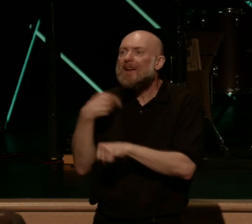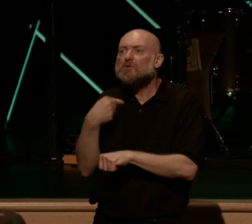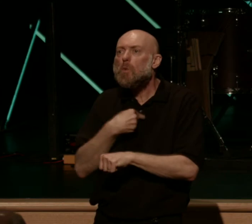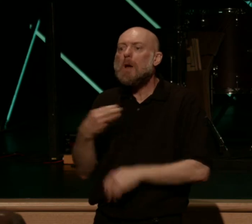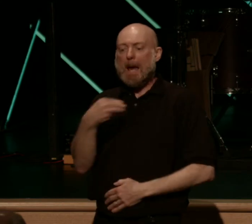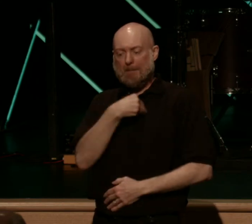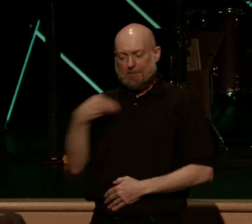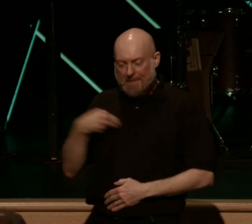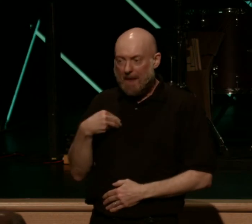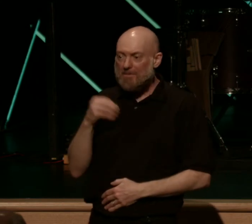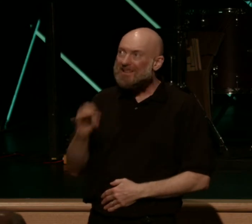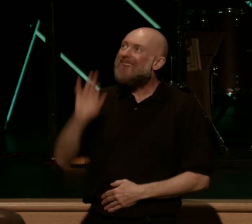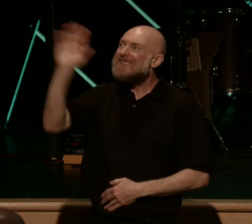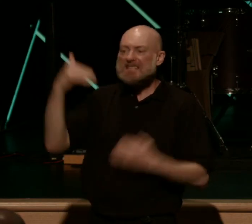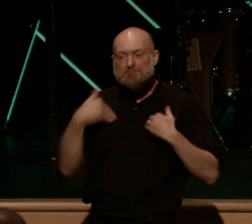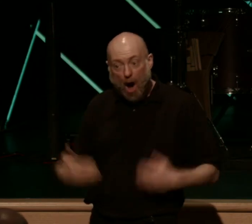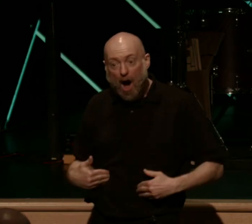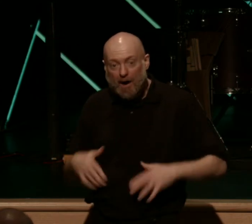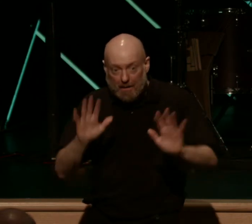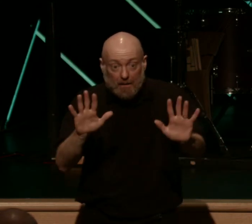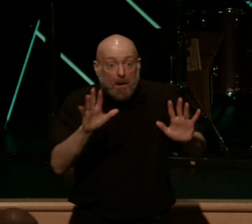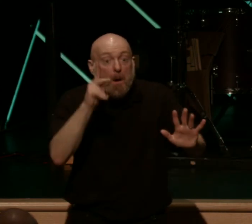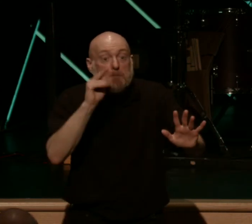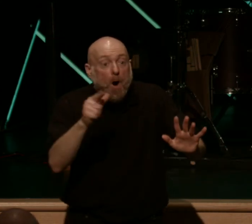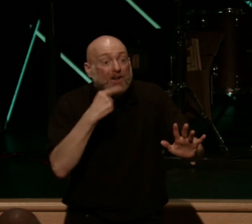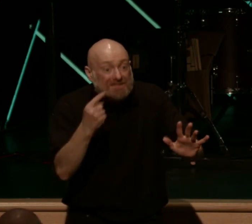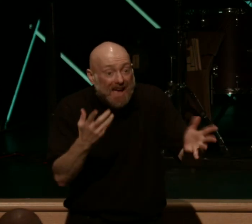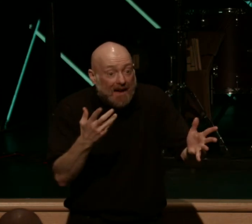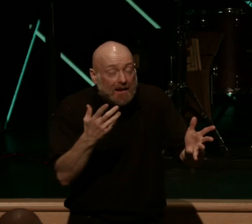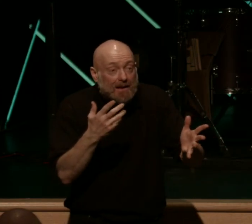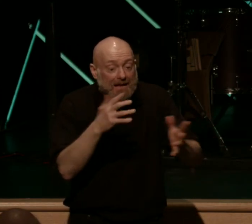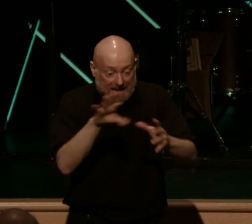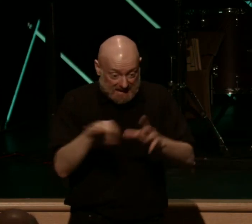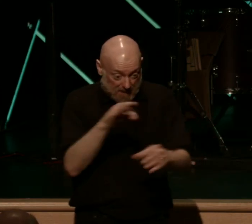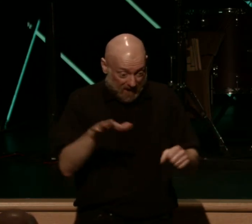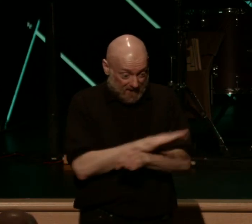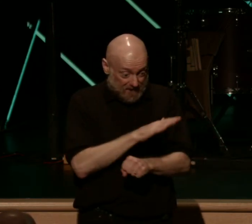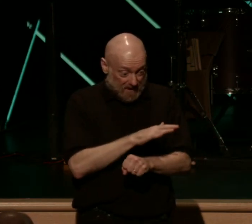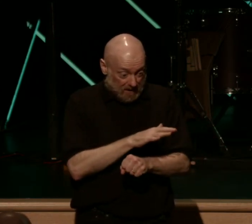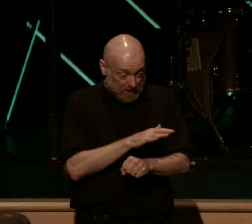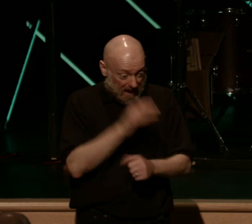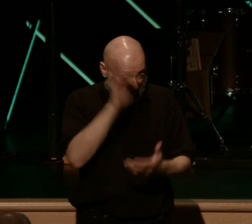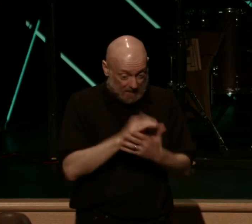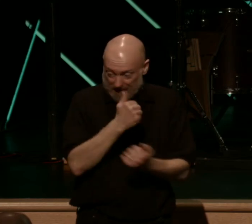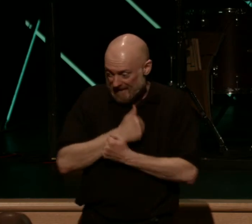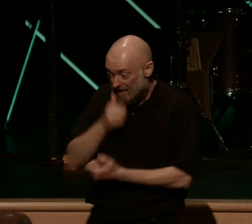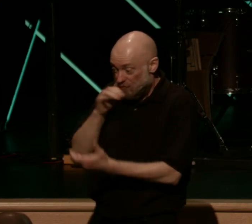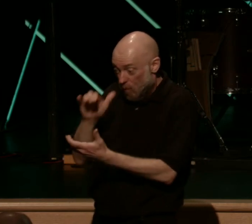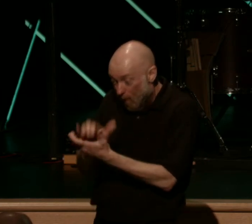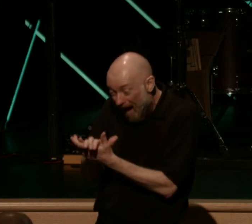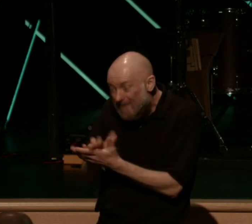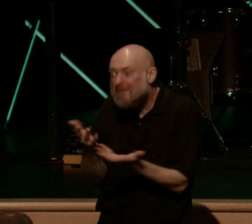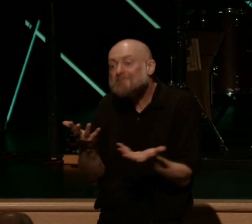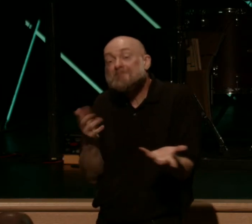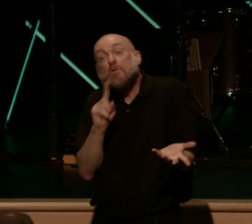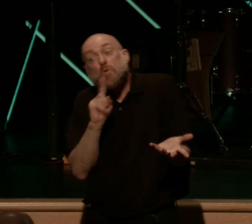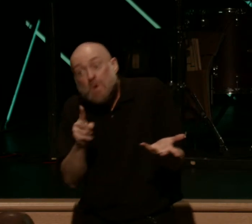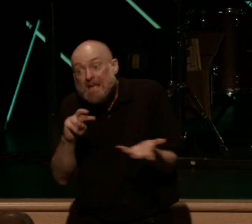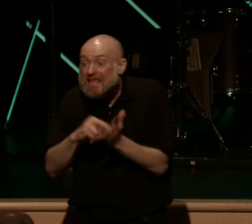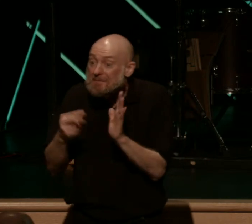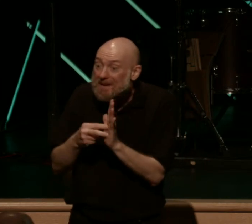are members of his body. So here's what Paul is saying. He's saying when a spirit-filled husband loves his wife, in a way, he's